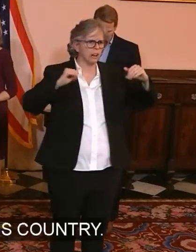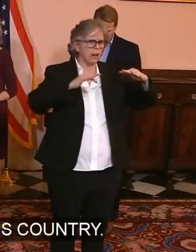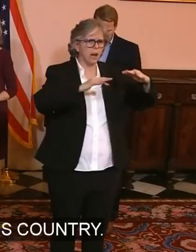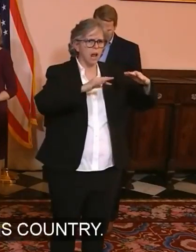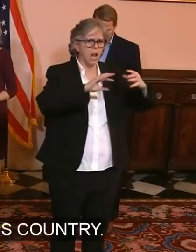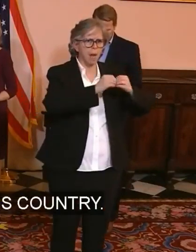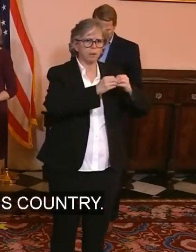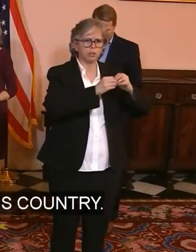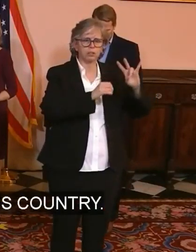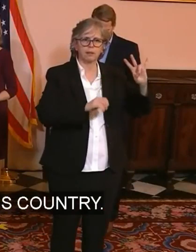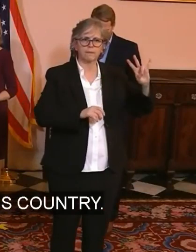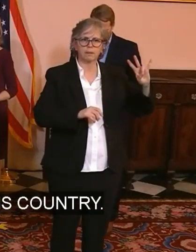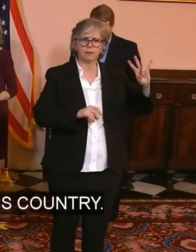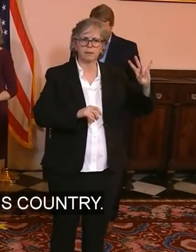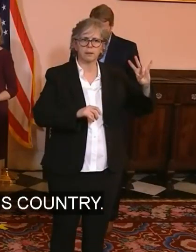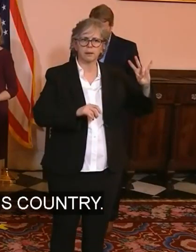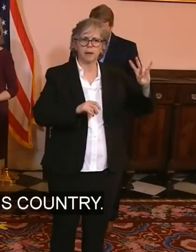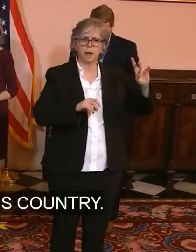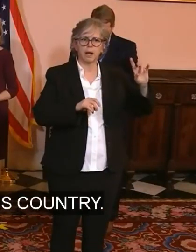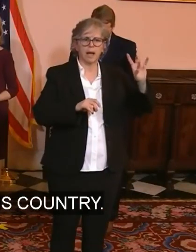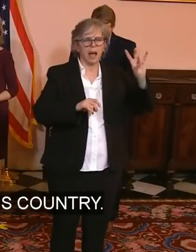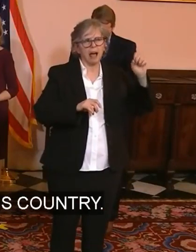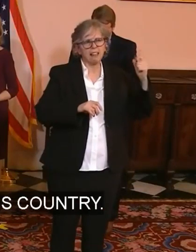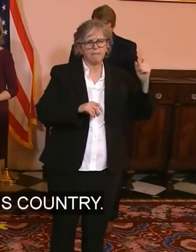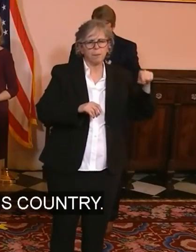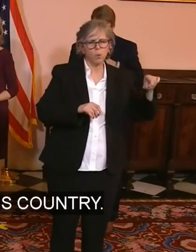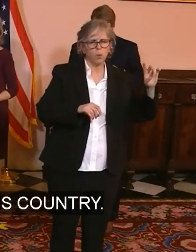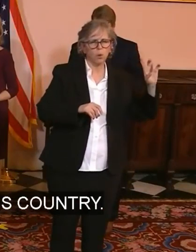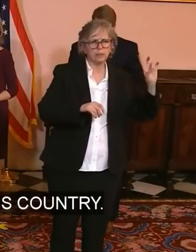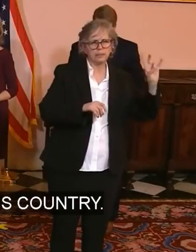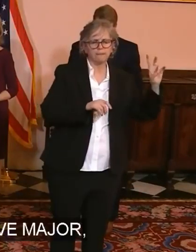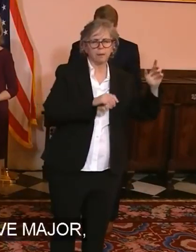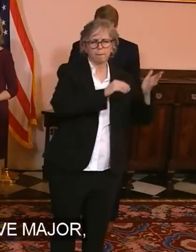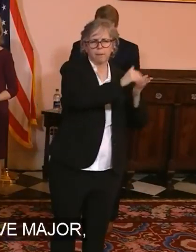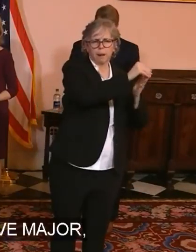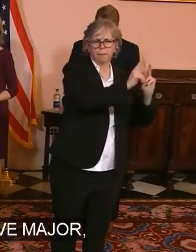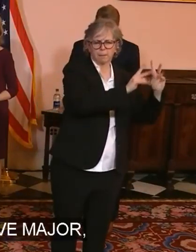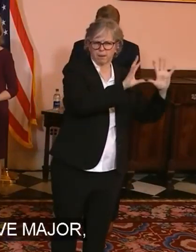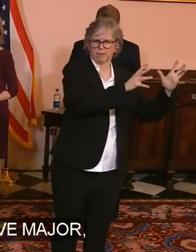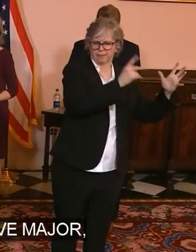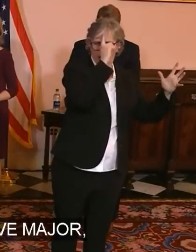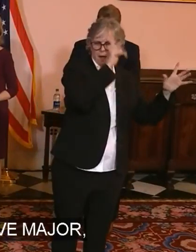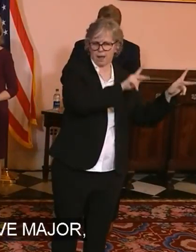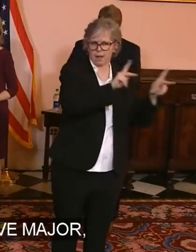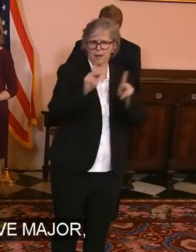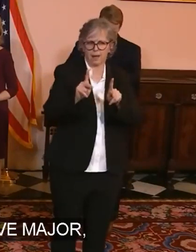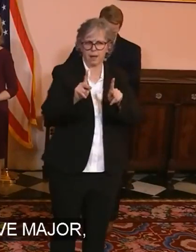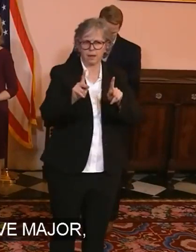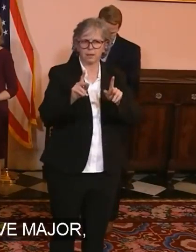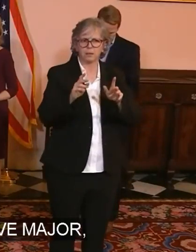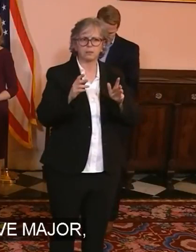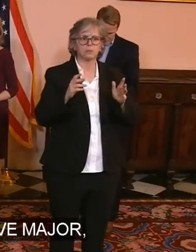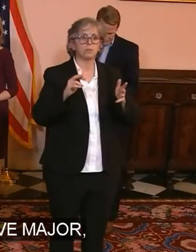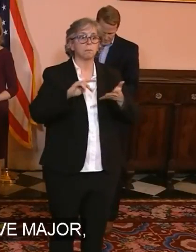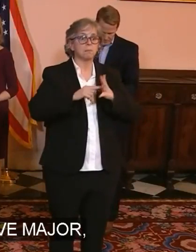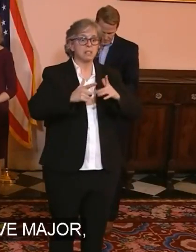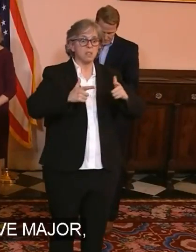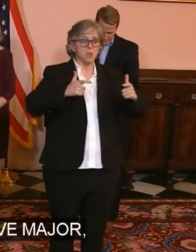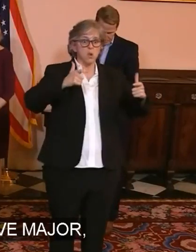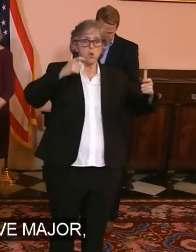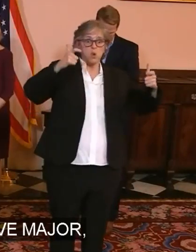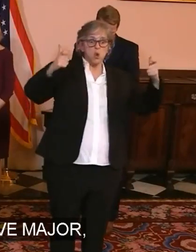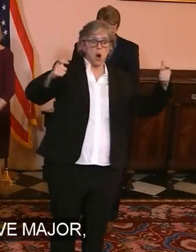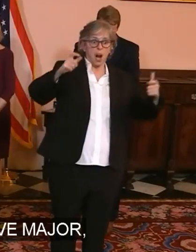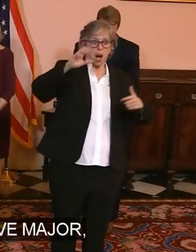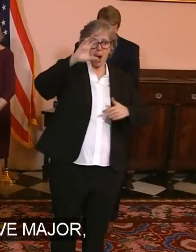take a little bit, and those are our numbers. We have major, major companies, global companies here. Myself, as a